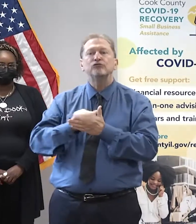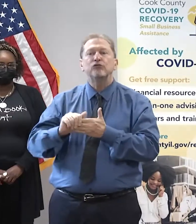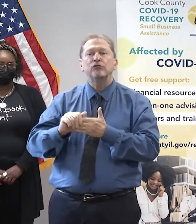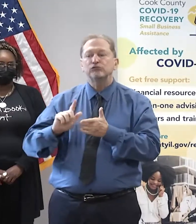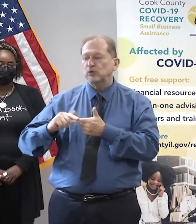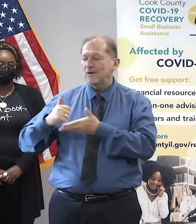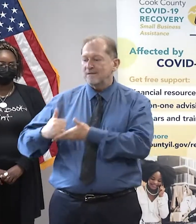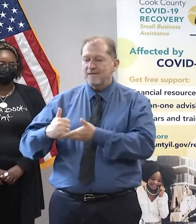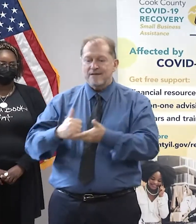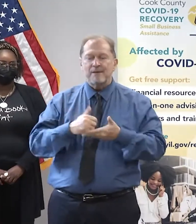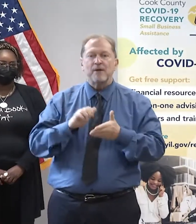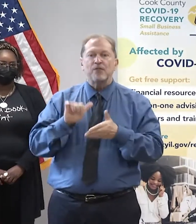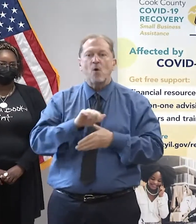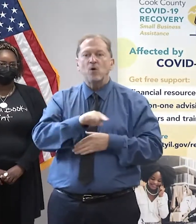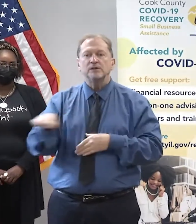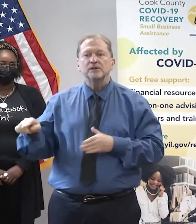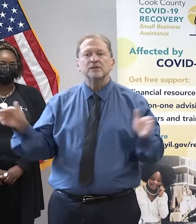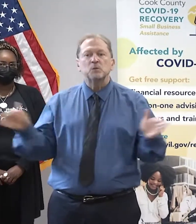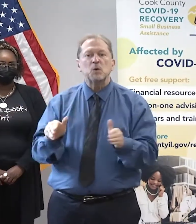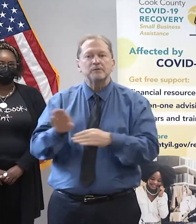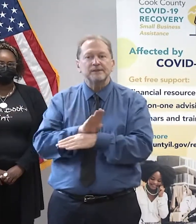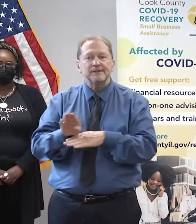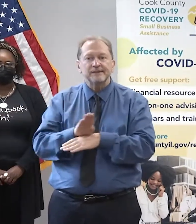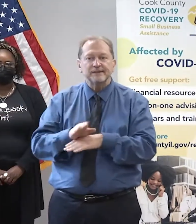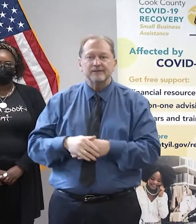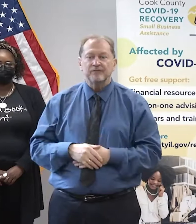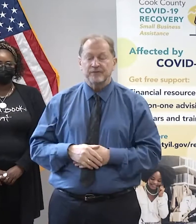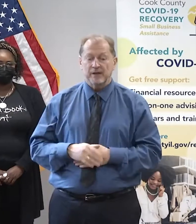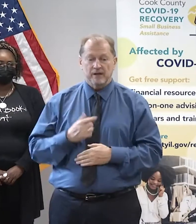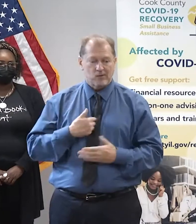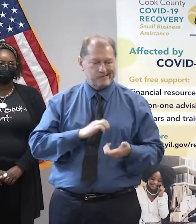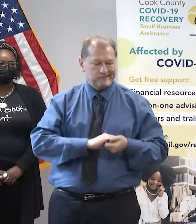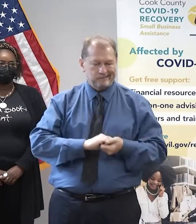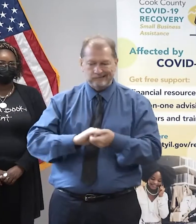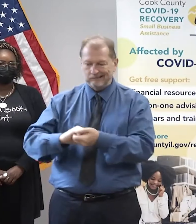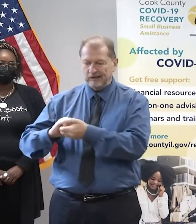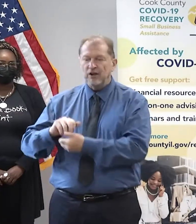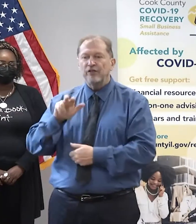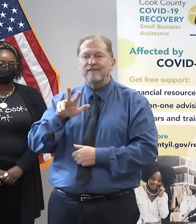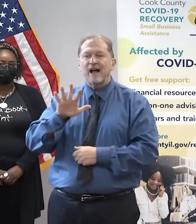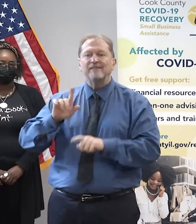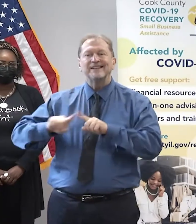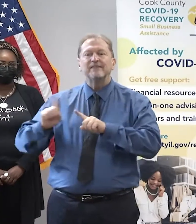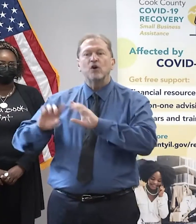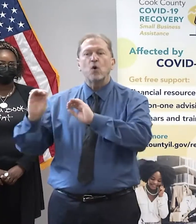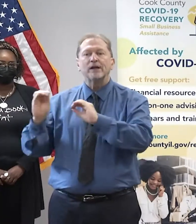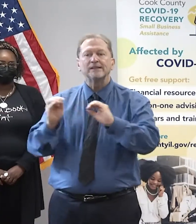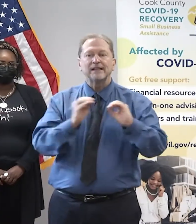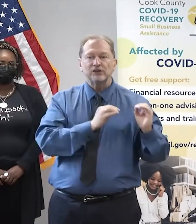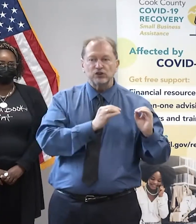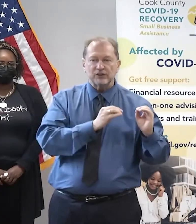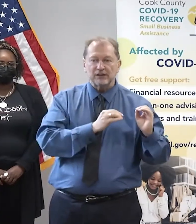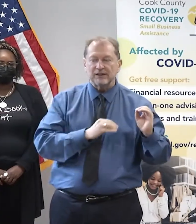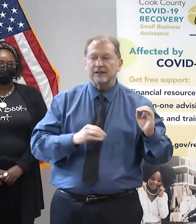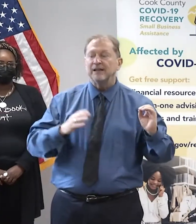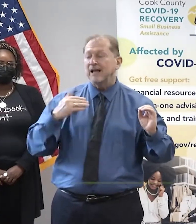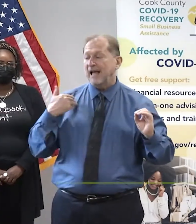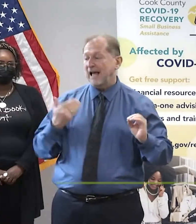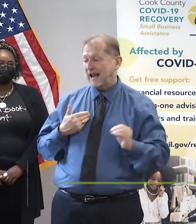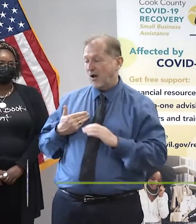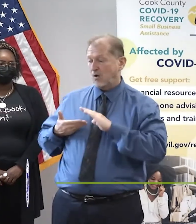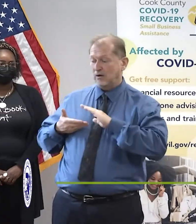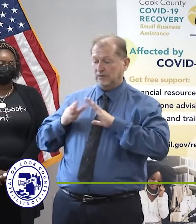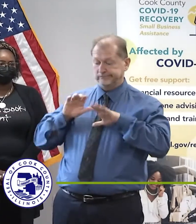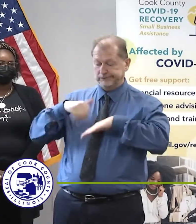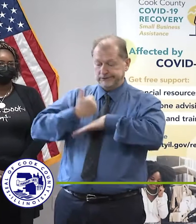the pandemic. With more than 35 partners led by our program administrator, Next Street, we have provided